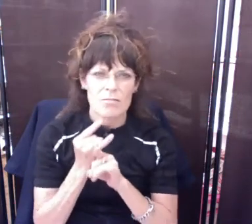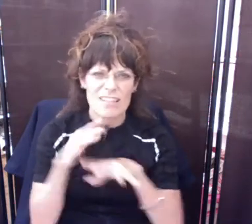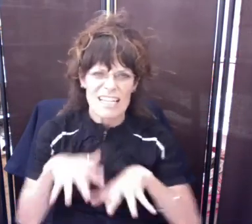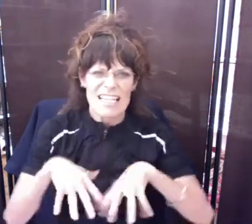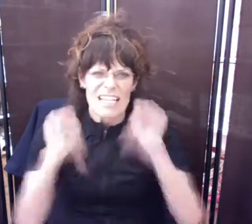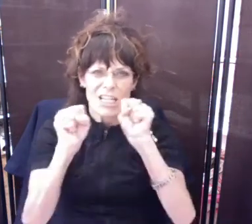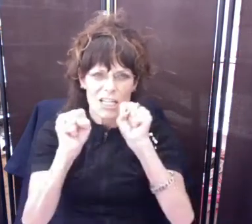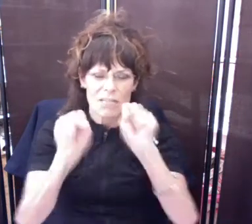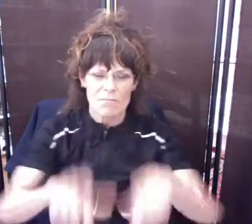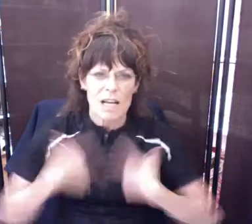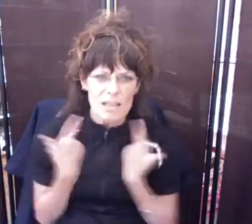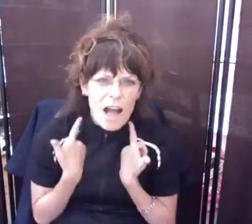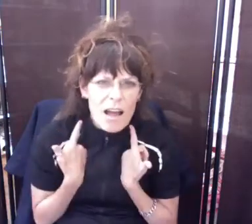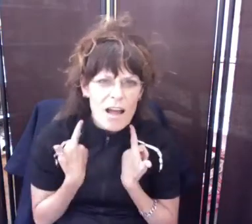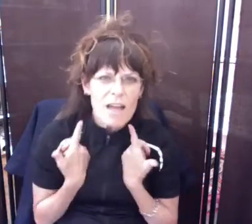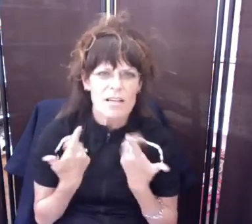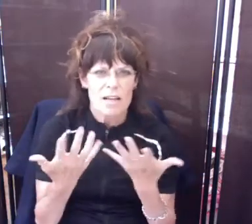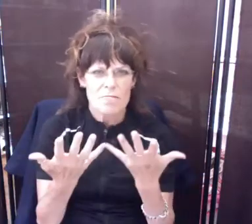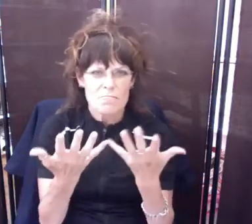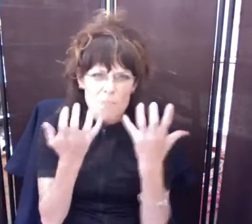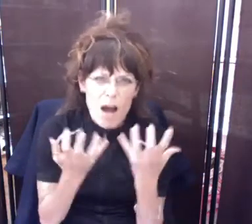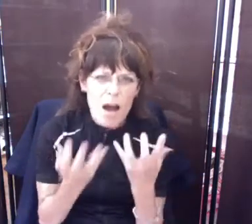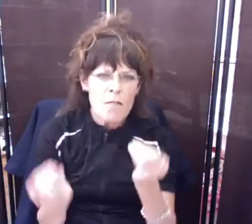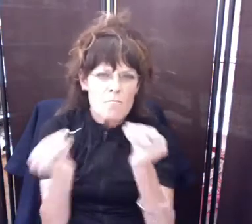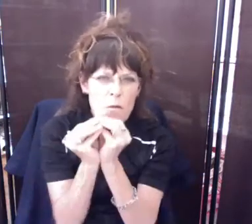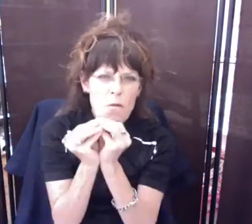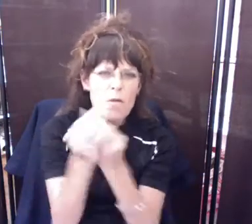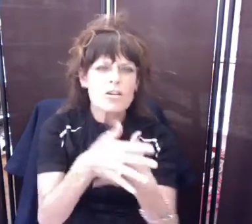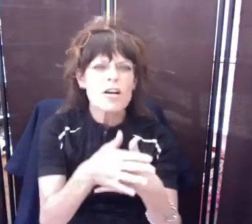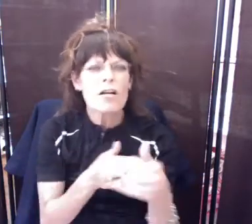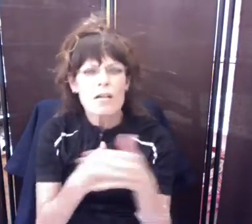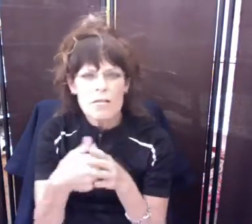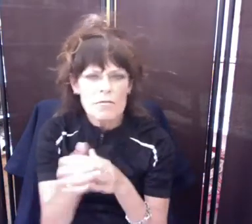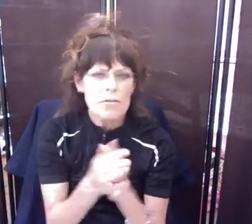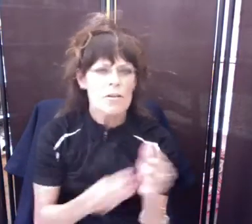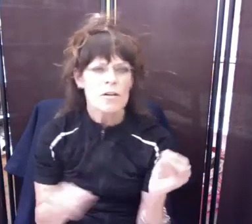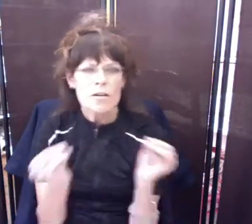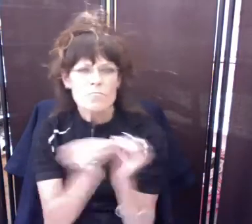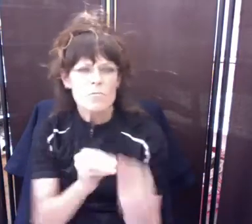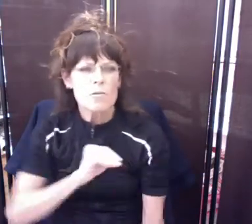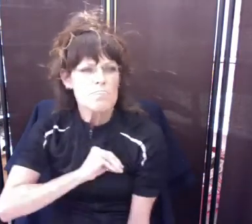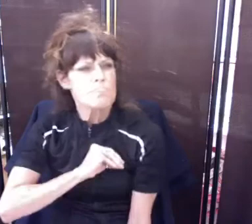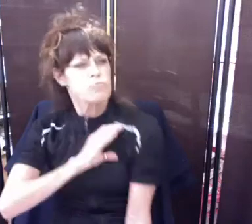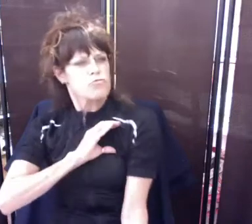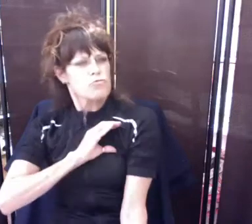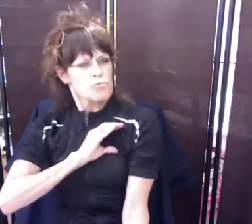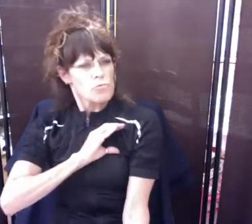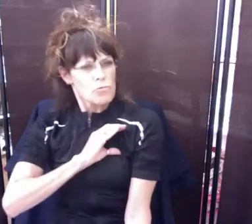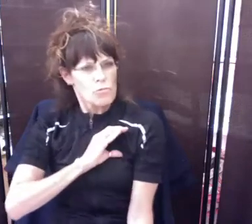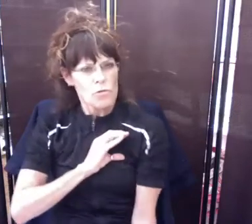comfort, to seek a filling of this vacancy within me, of just not